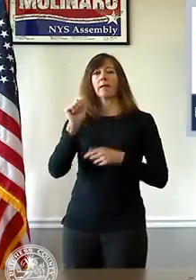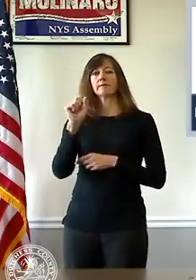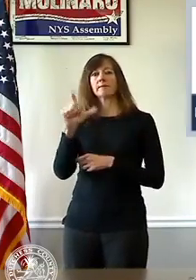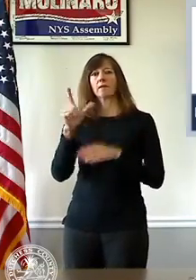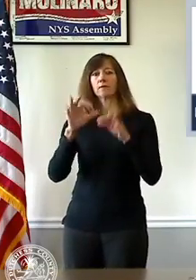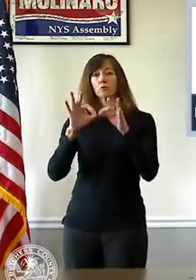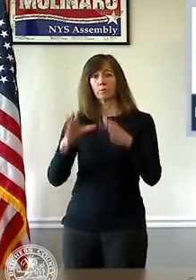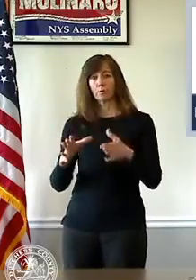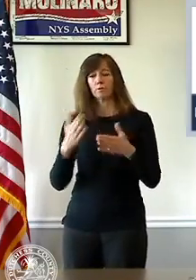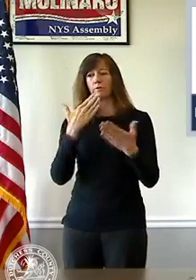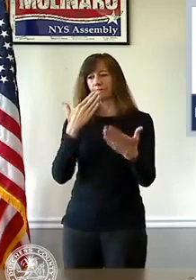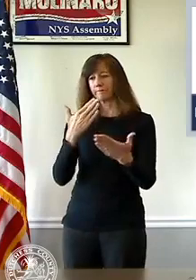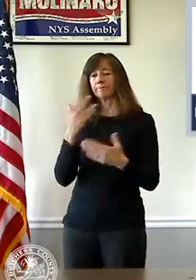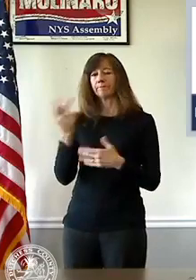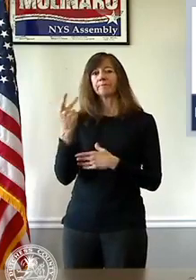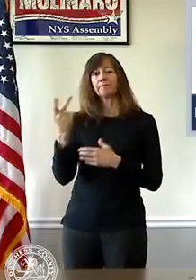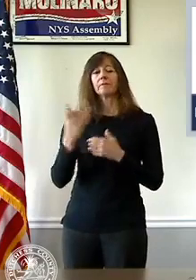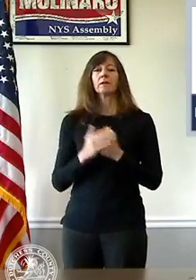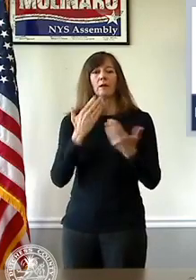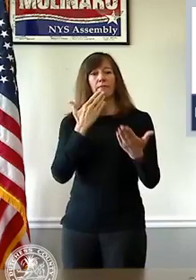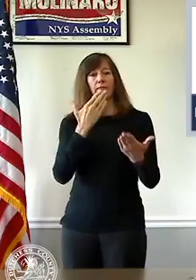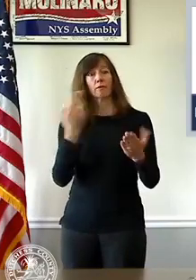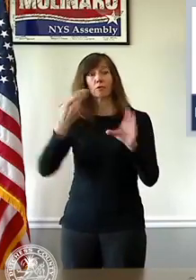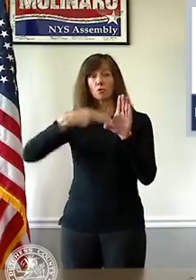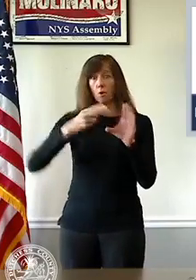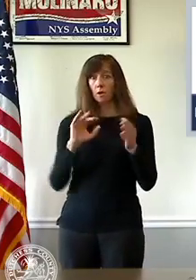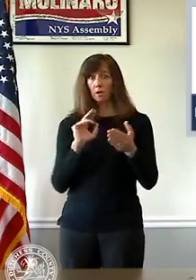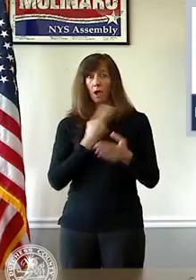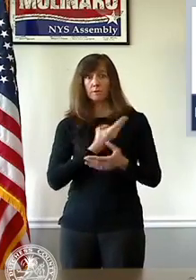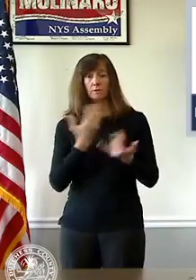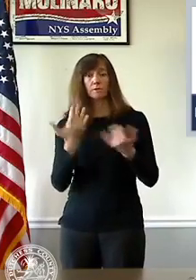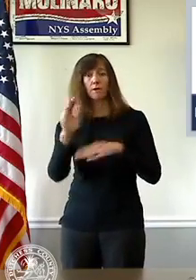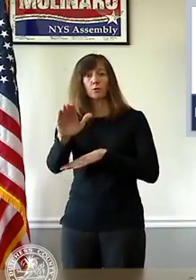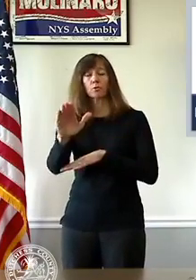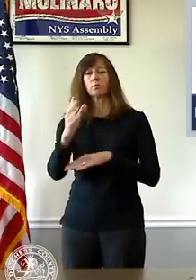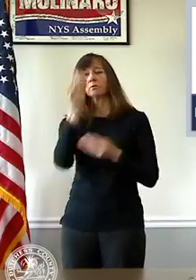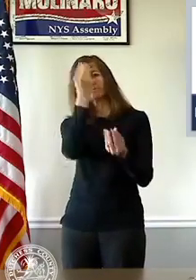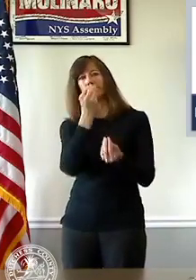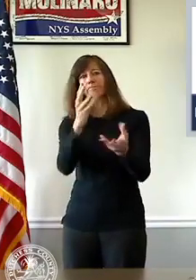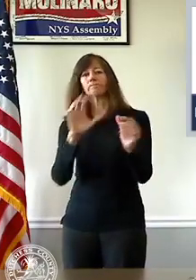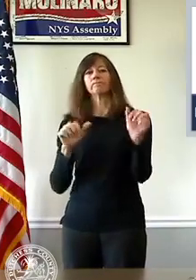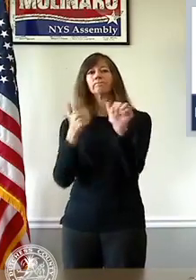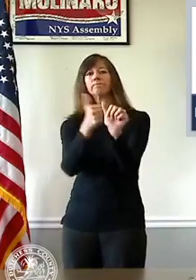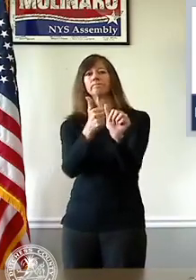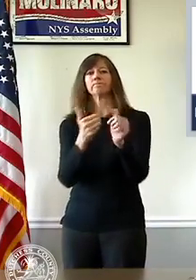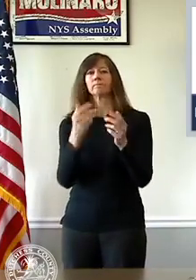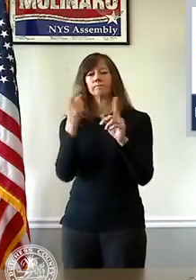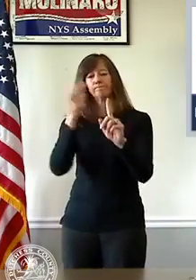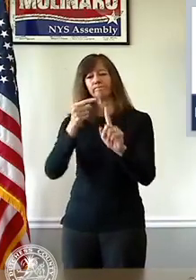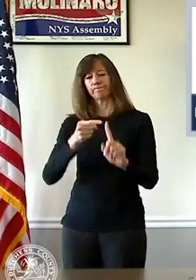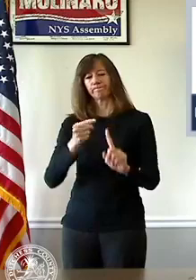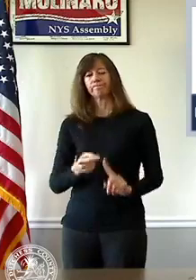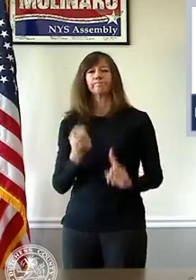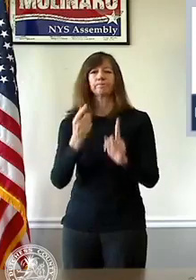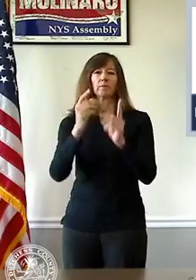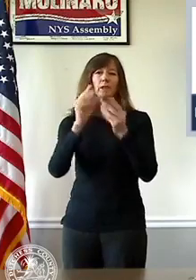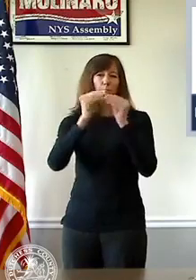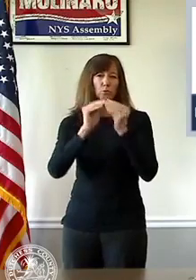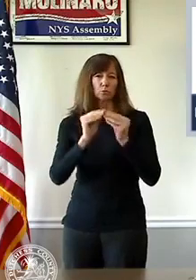again, thank you for joining us this afternoon. Try to give you an update on some data points, some additional information